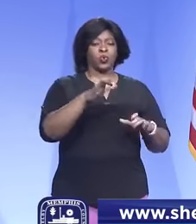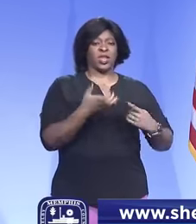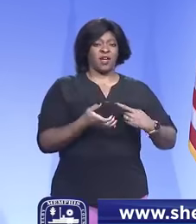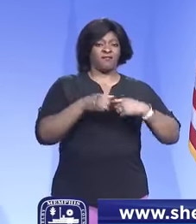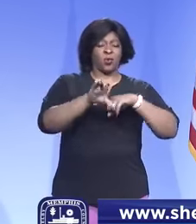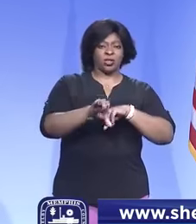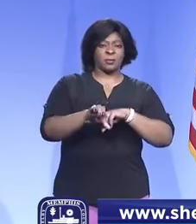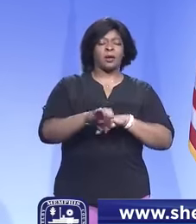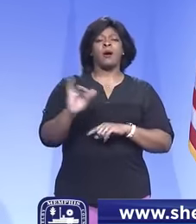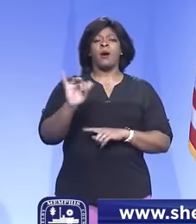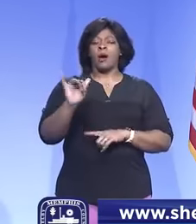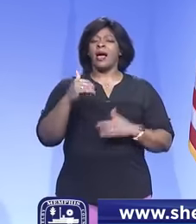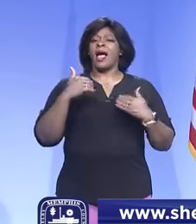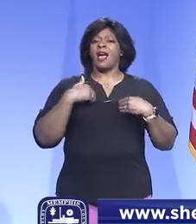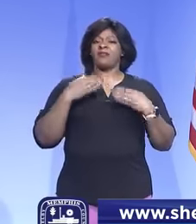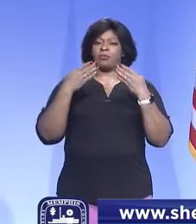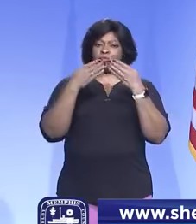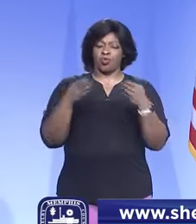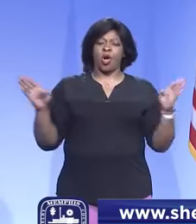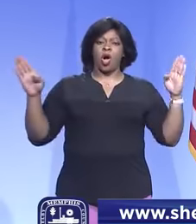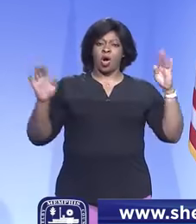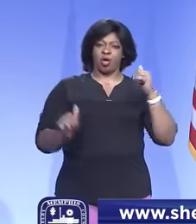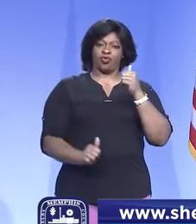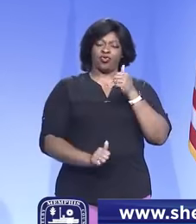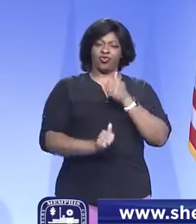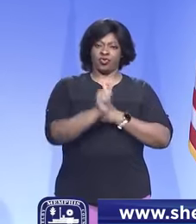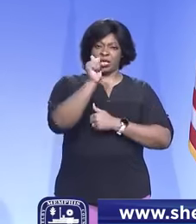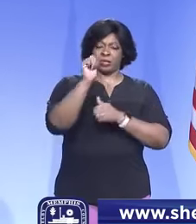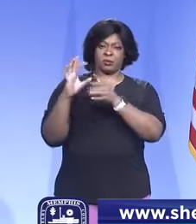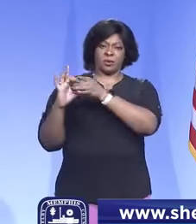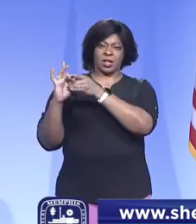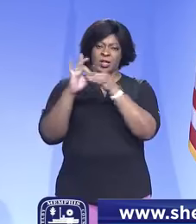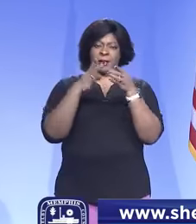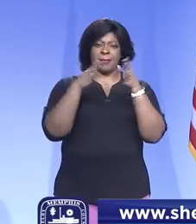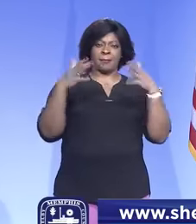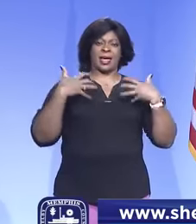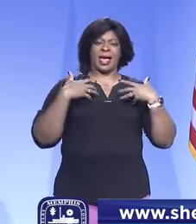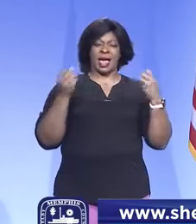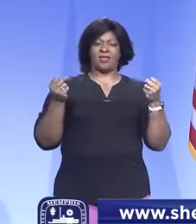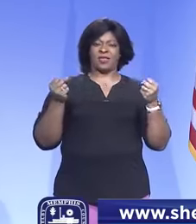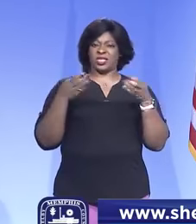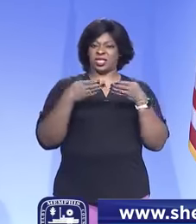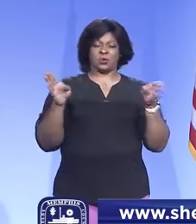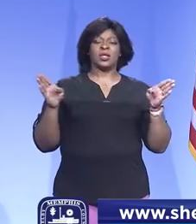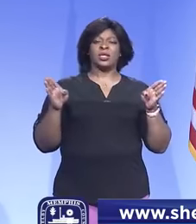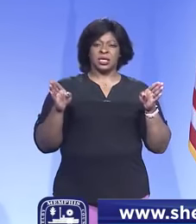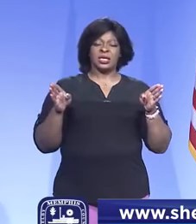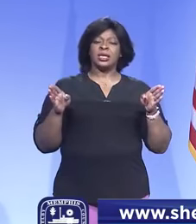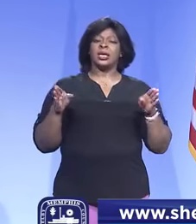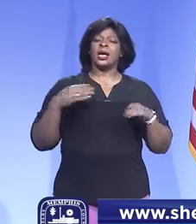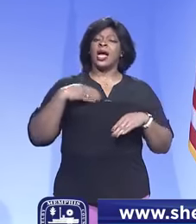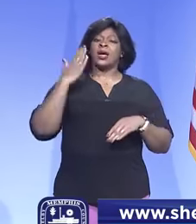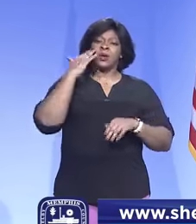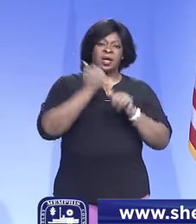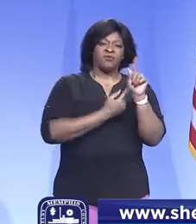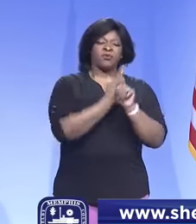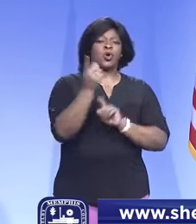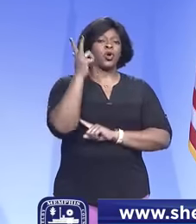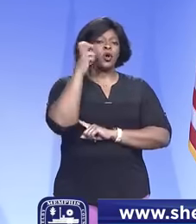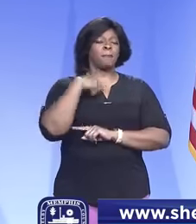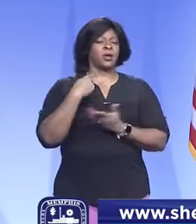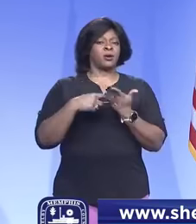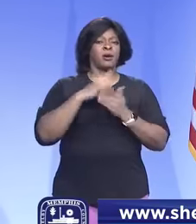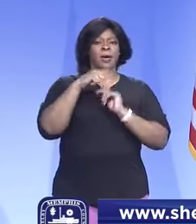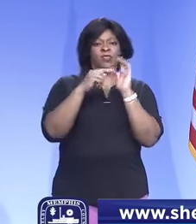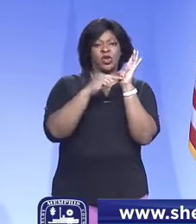enforcement, but there's been broader threats relative to public health in general. And I know everyone's heard me talk about